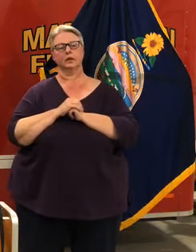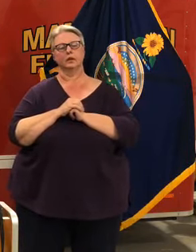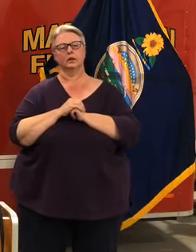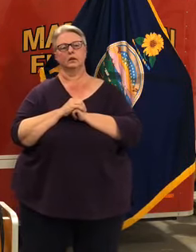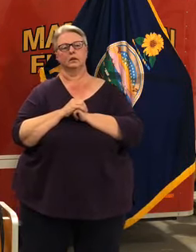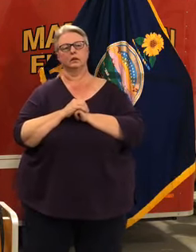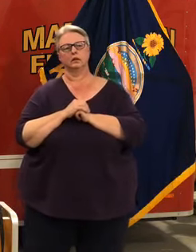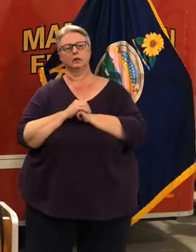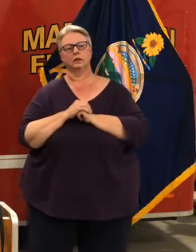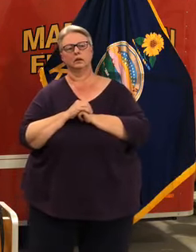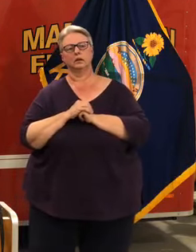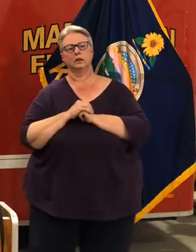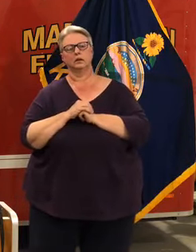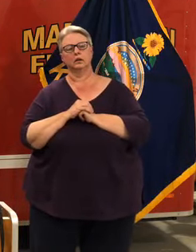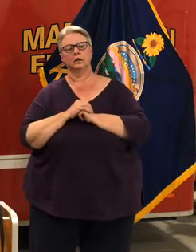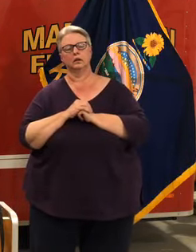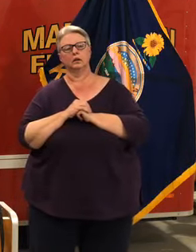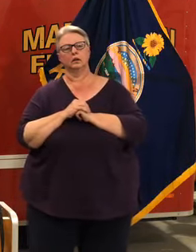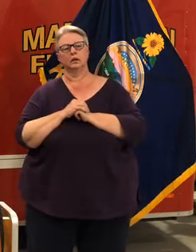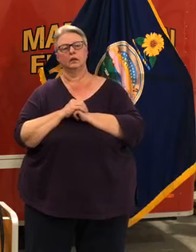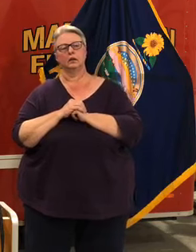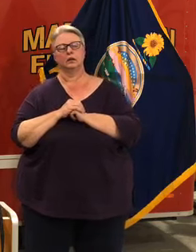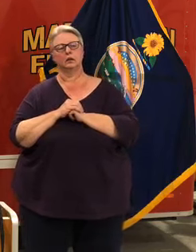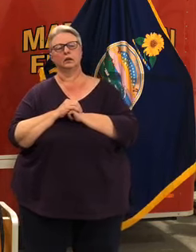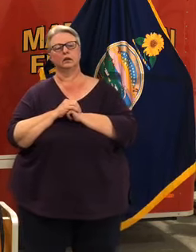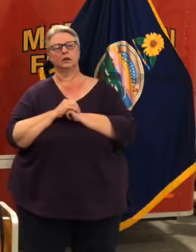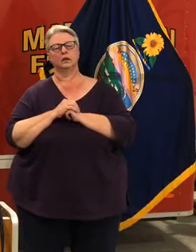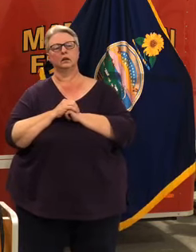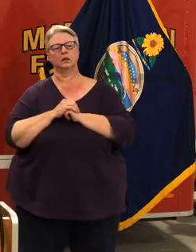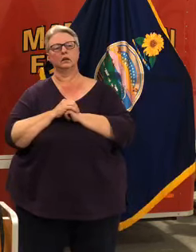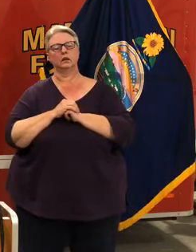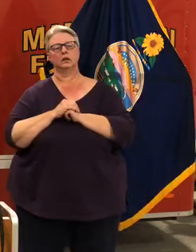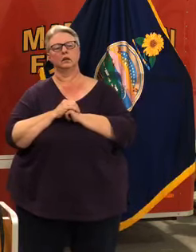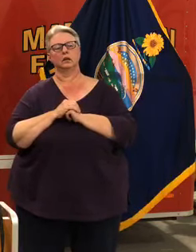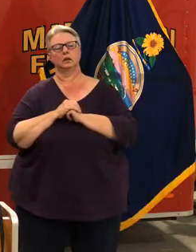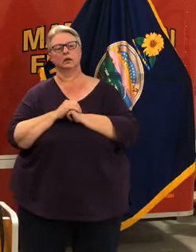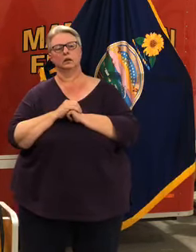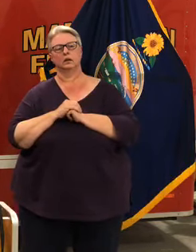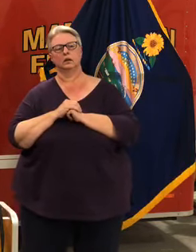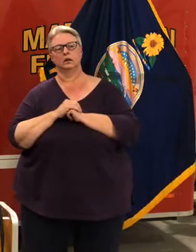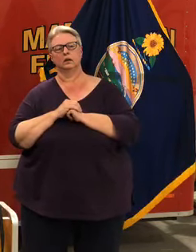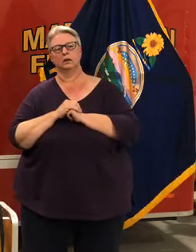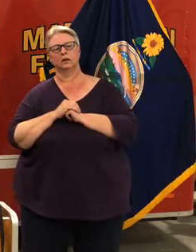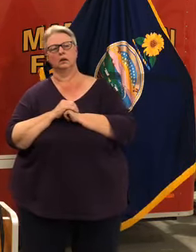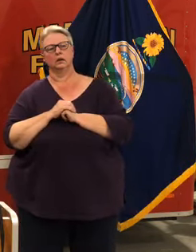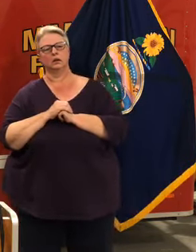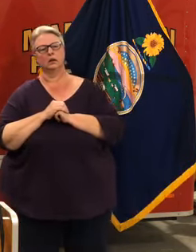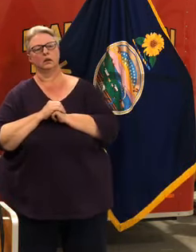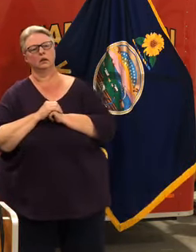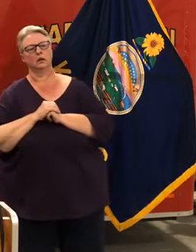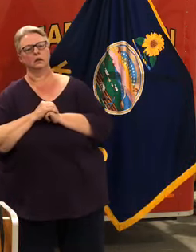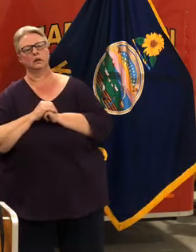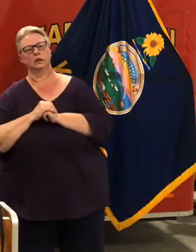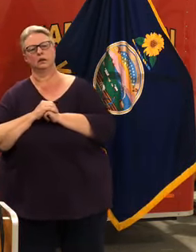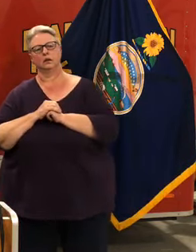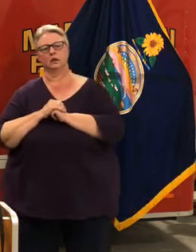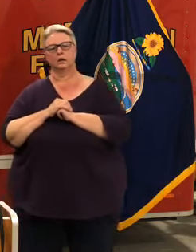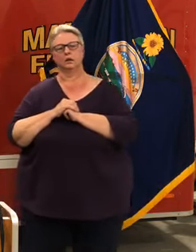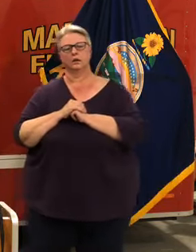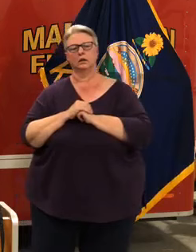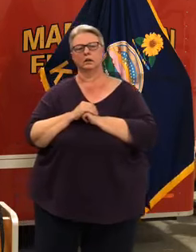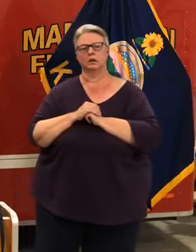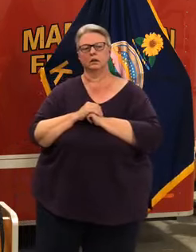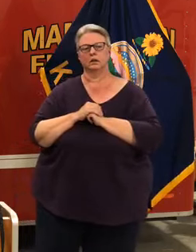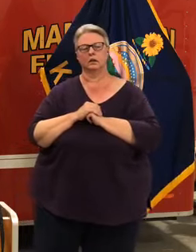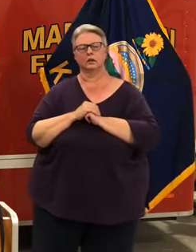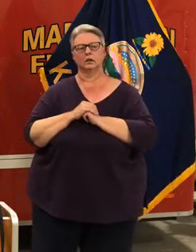Facebook, someone has asked, what about contractors that have been working on Fort Riley, if they're concerned about them